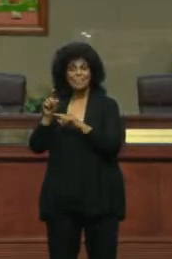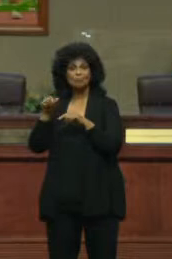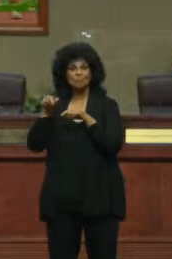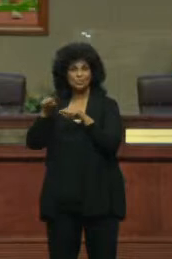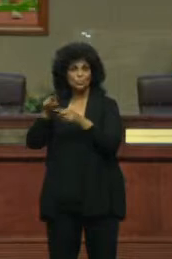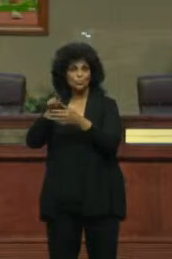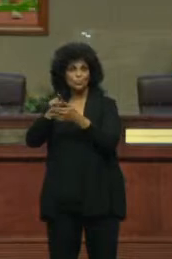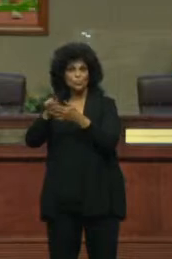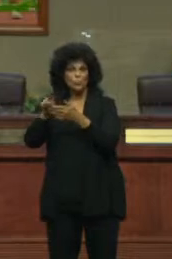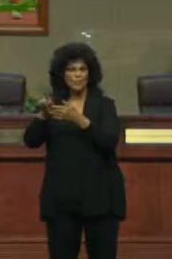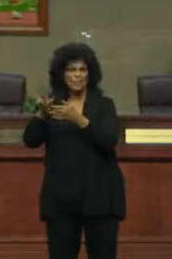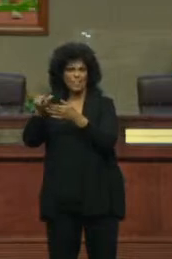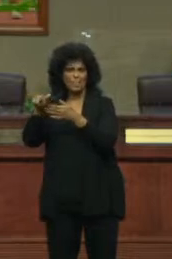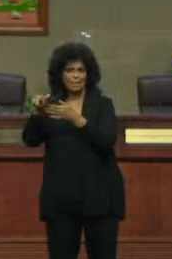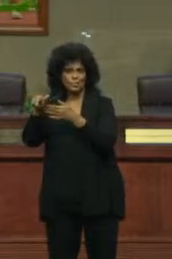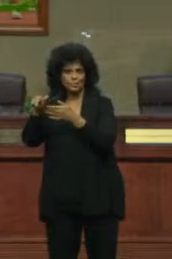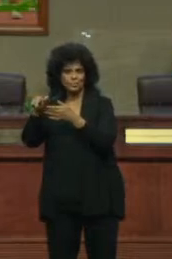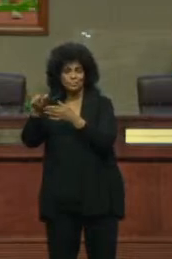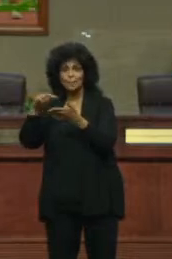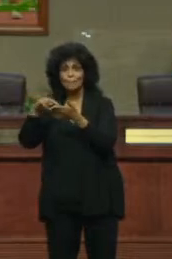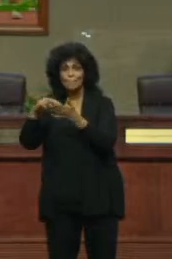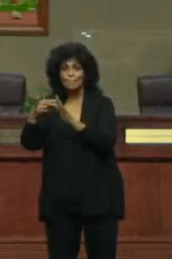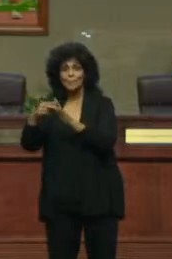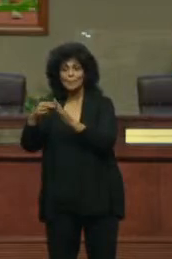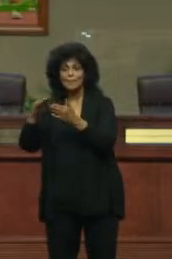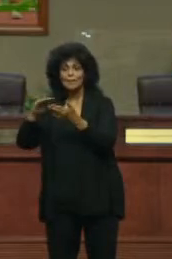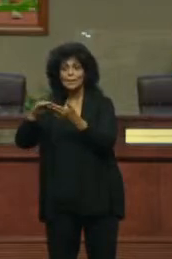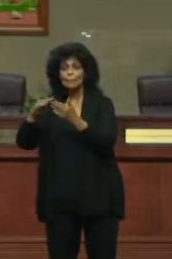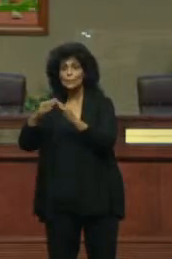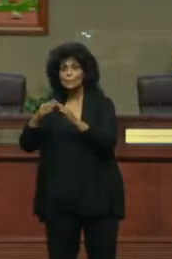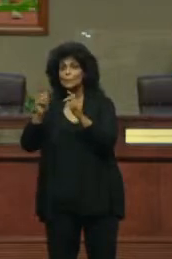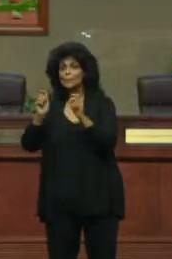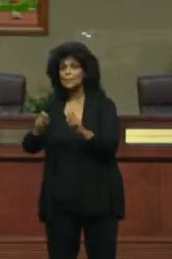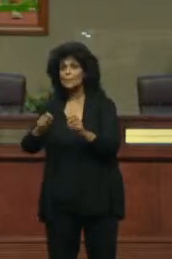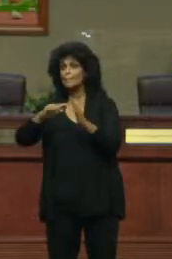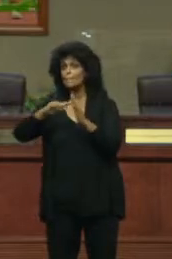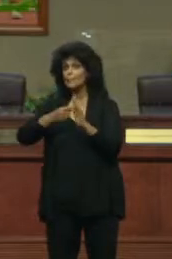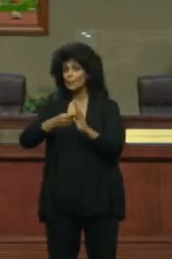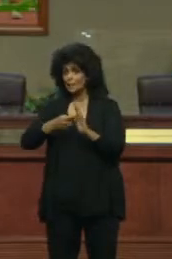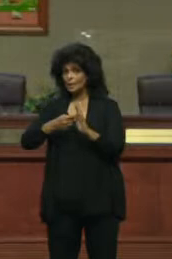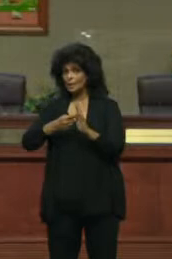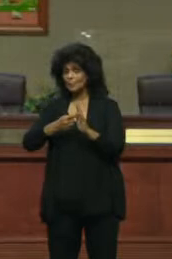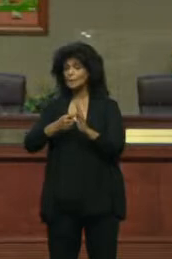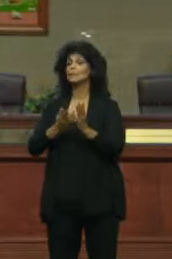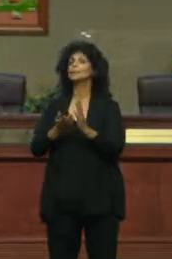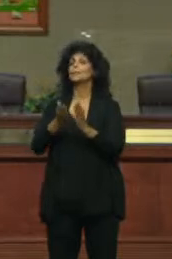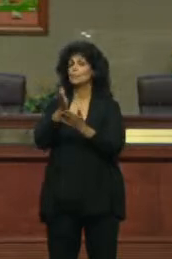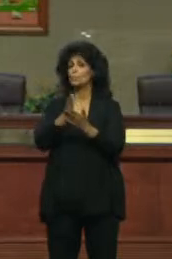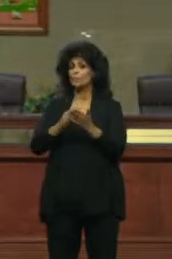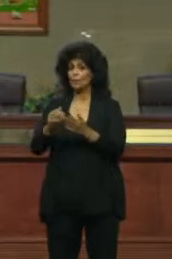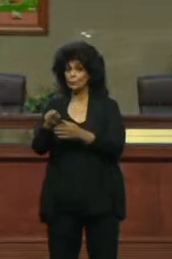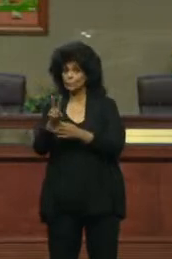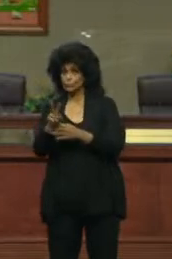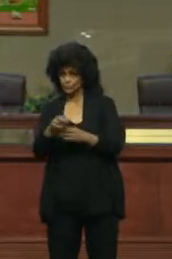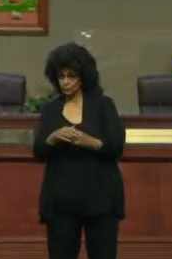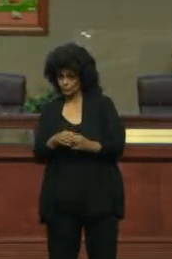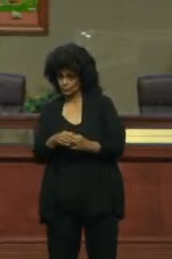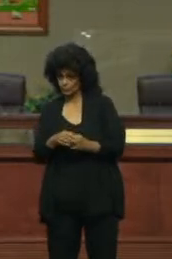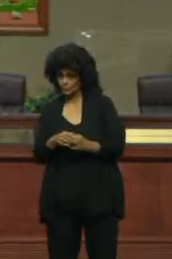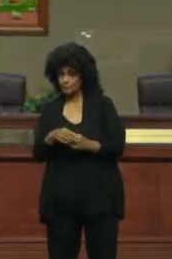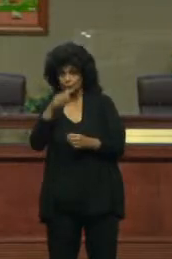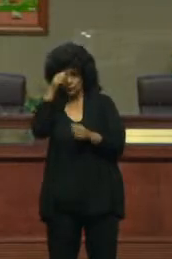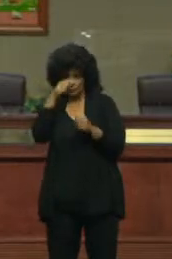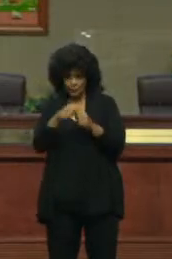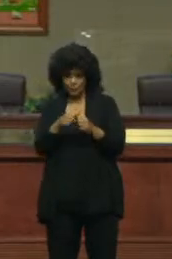our community to transition to phase 2. Recall that we will not be required to wear